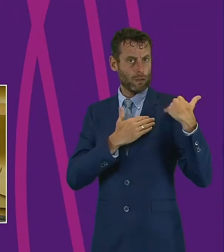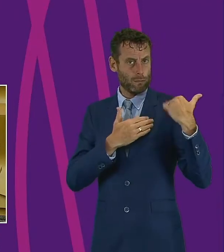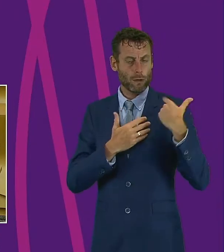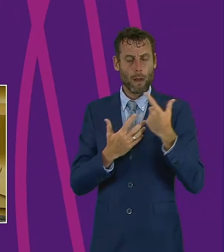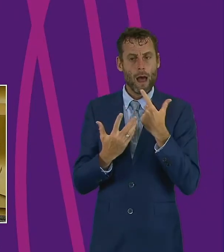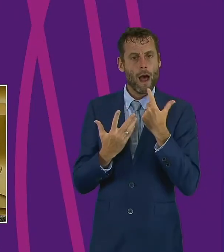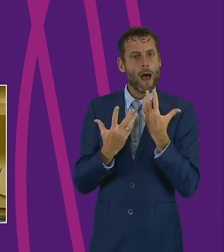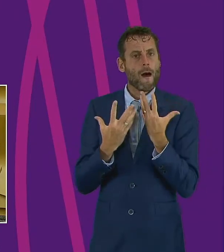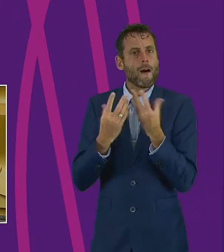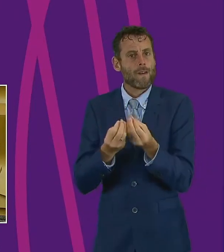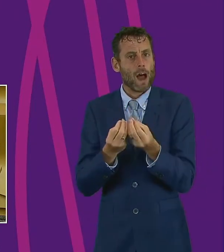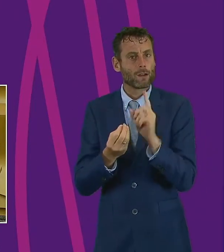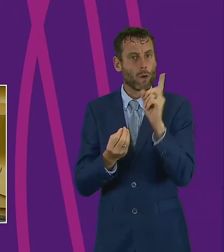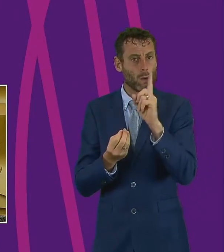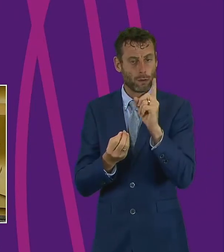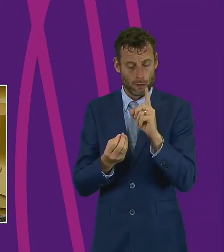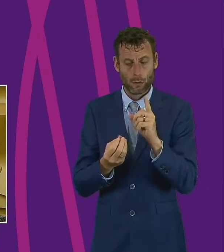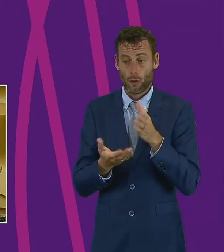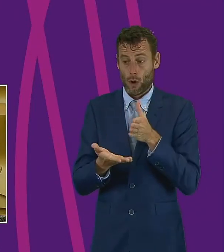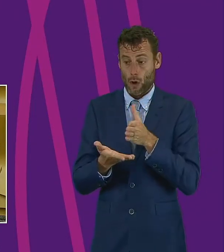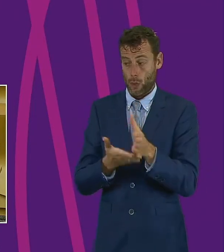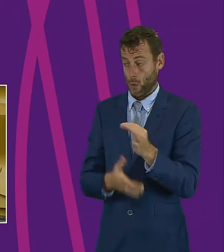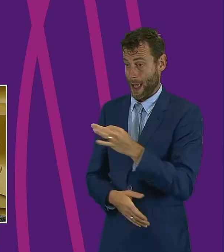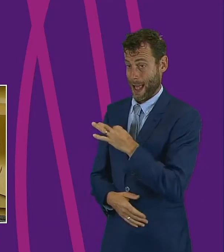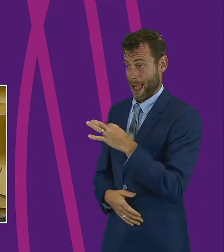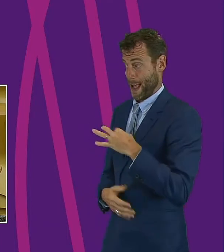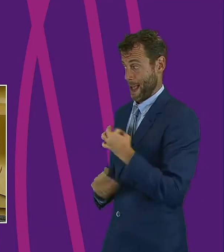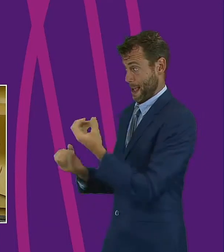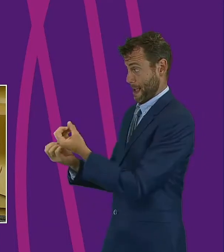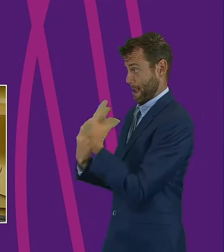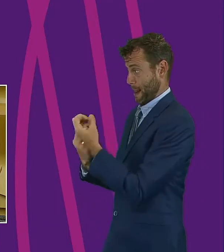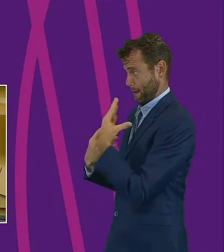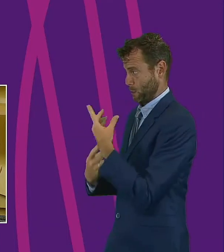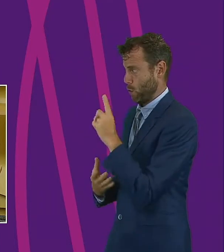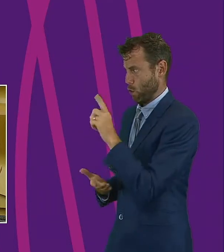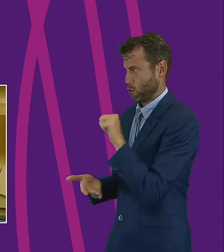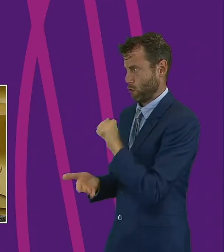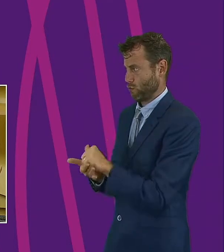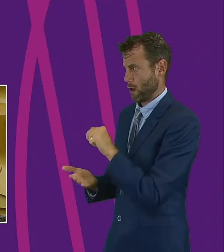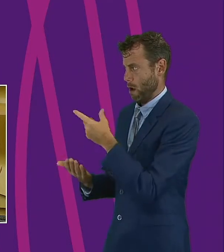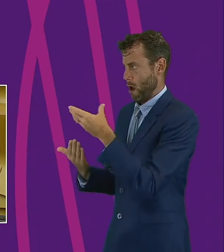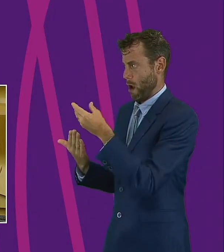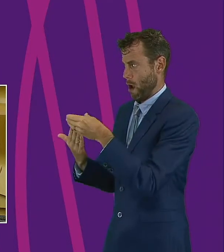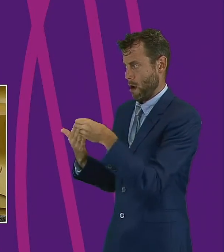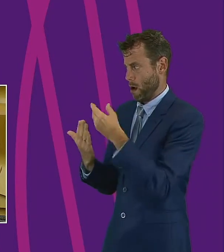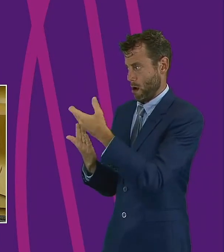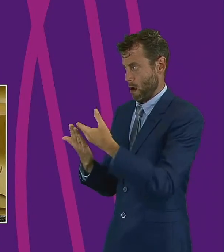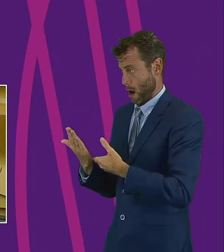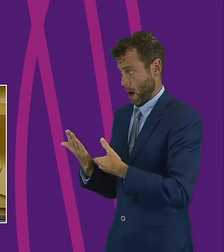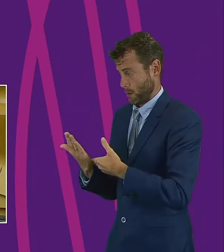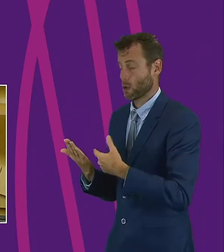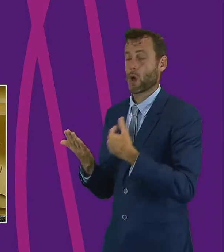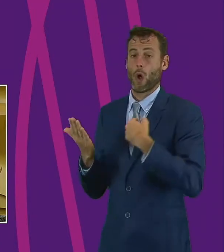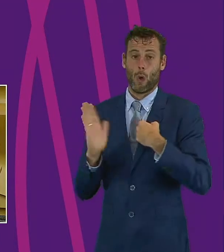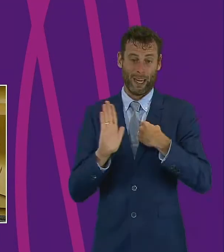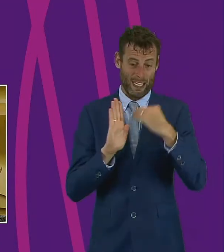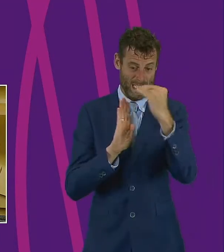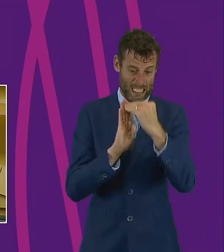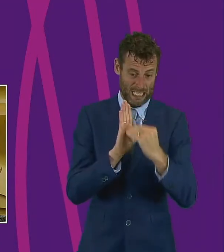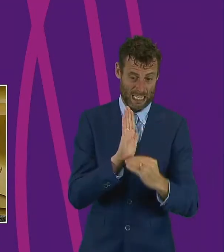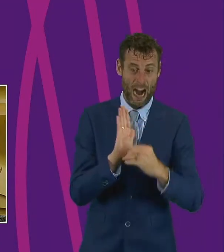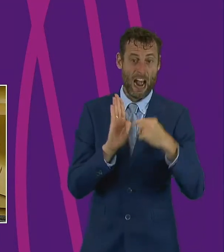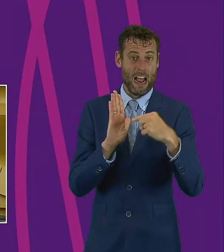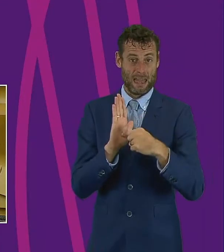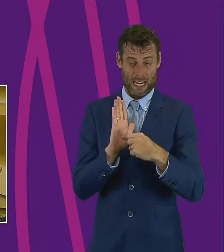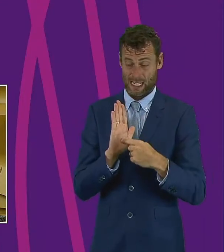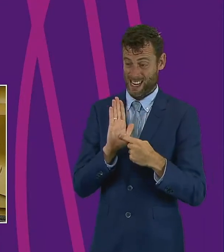advised as appropriate by clinicians, put in place the guidance that govern the decision-making process, and that